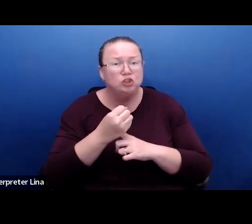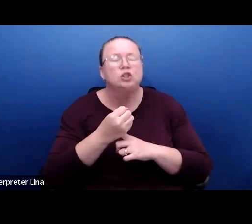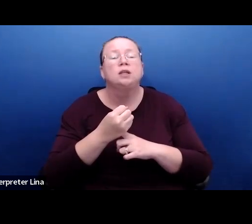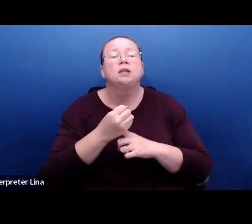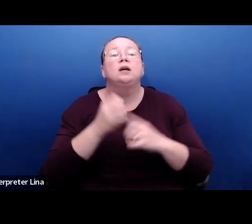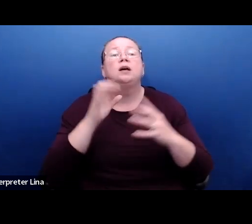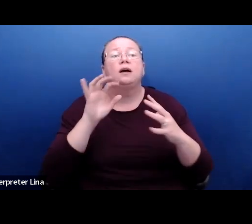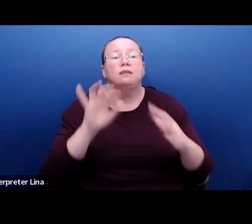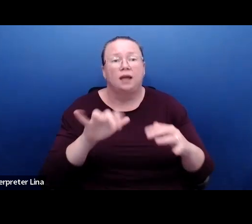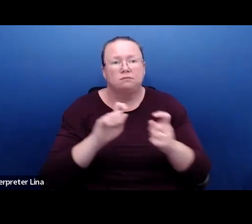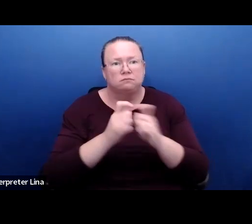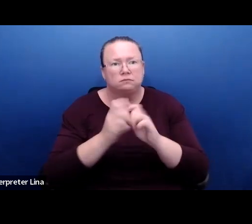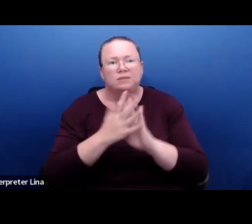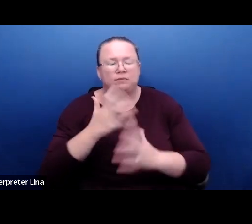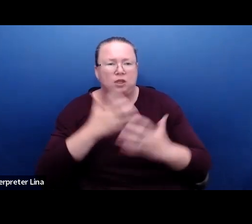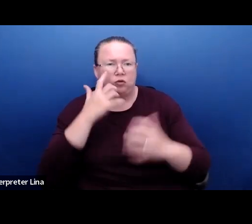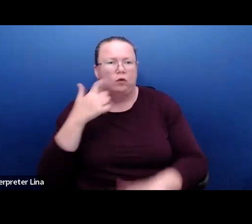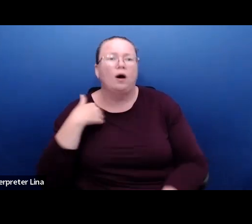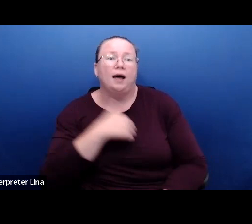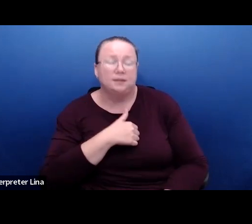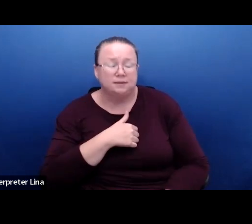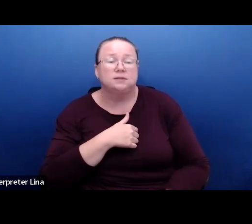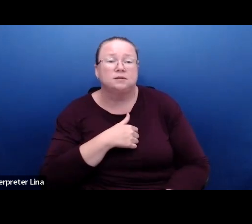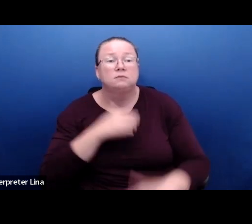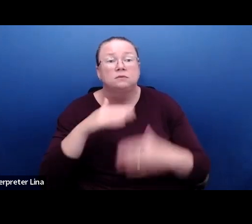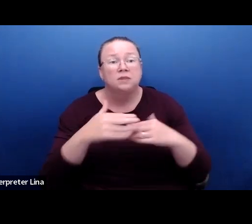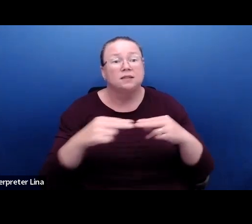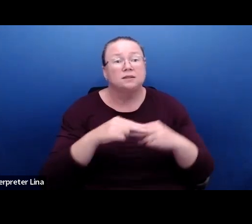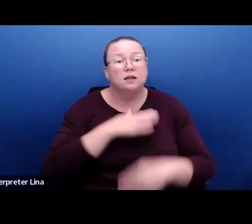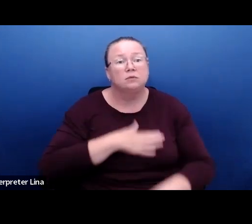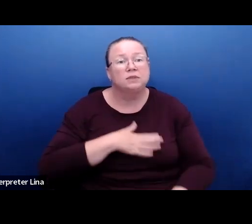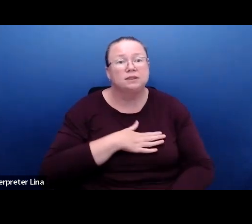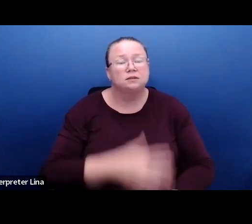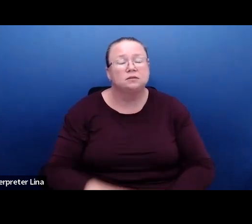turned to anger to us. Next slide, please.